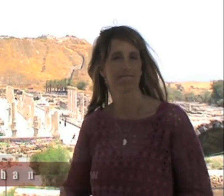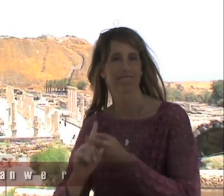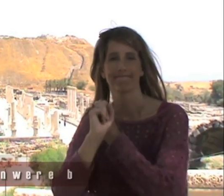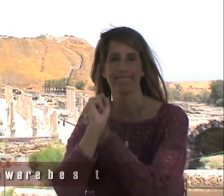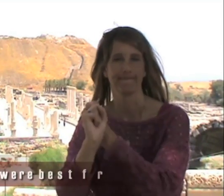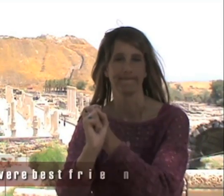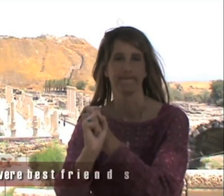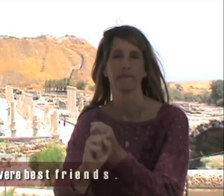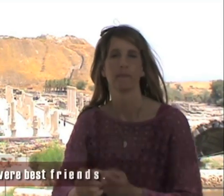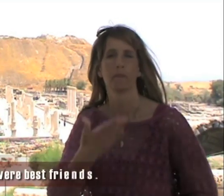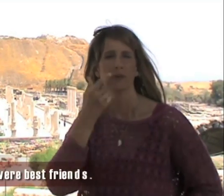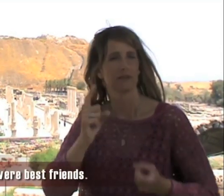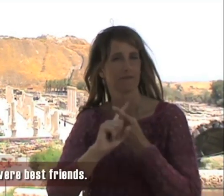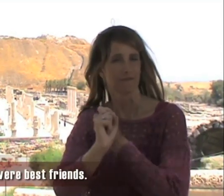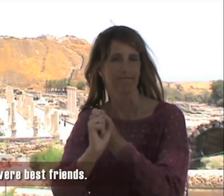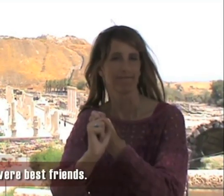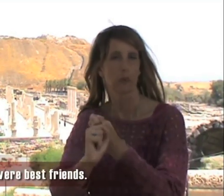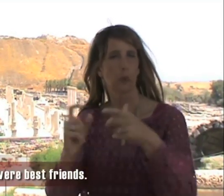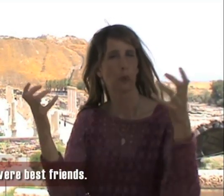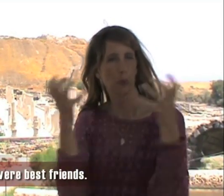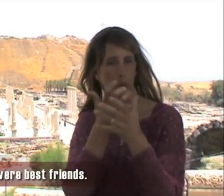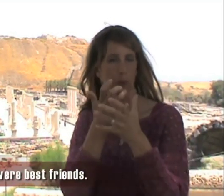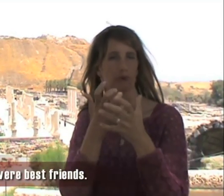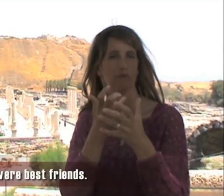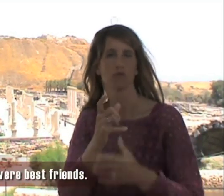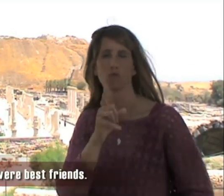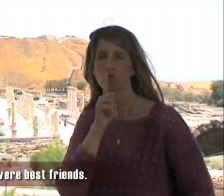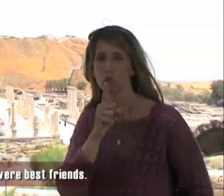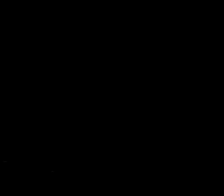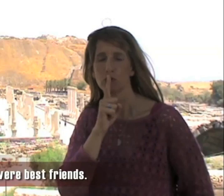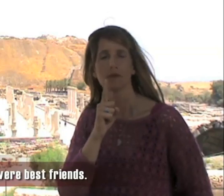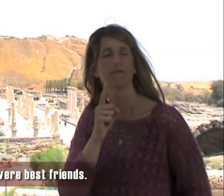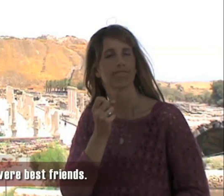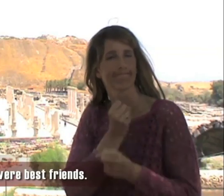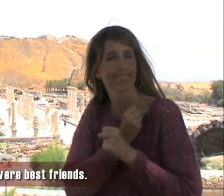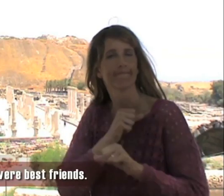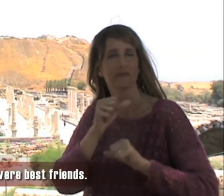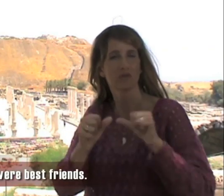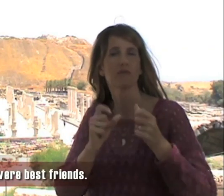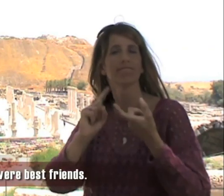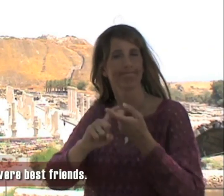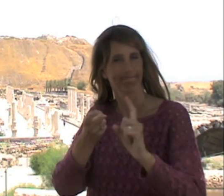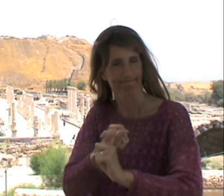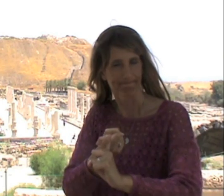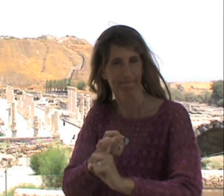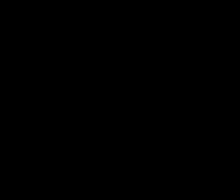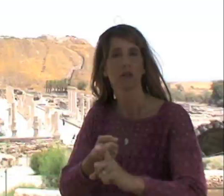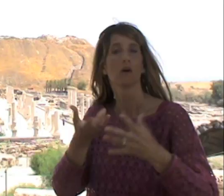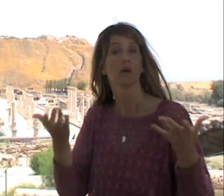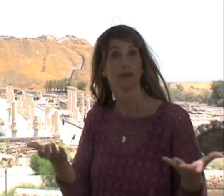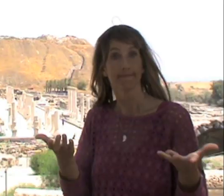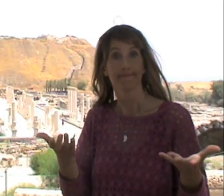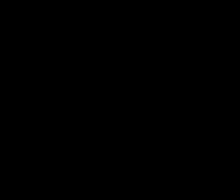And David was best friends with Jonathan. They were best friends. They really loved one another as